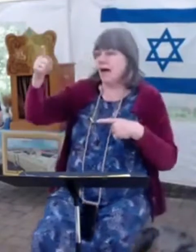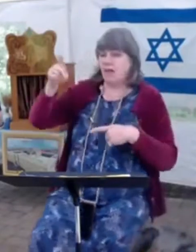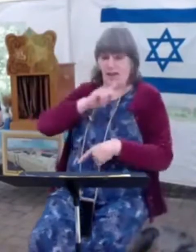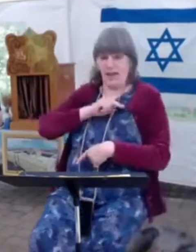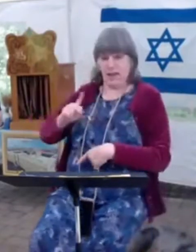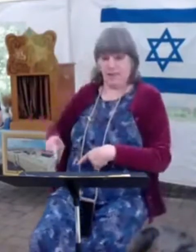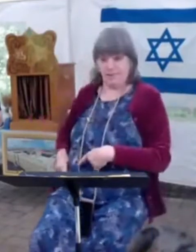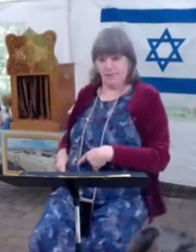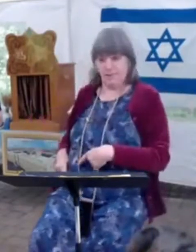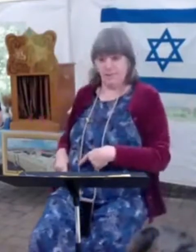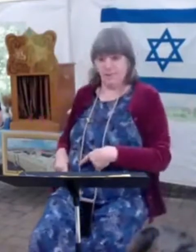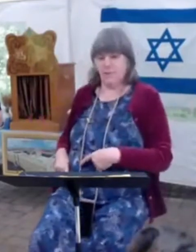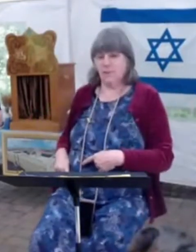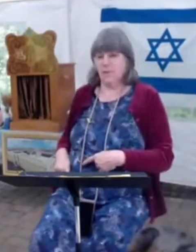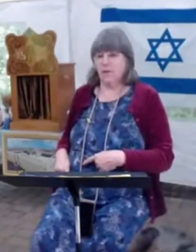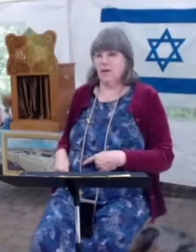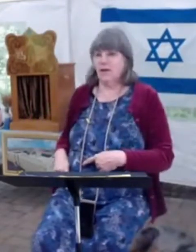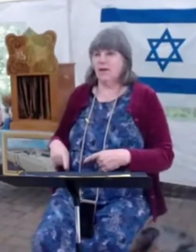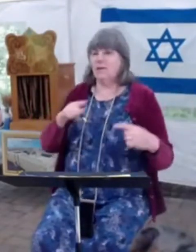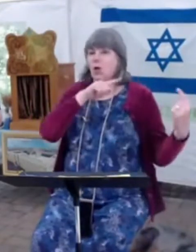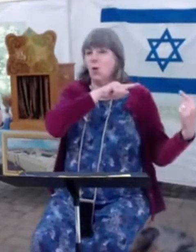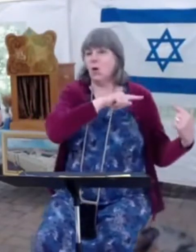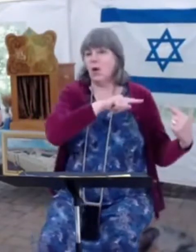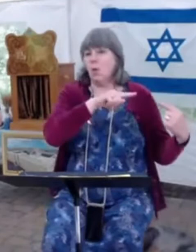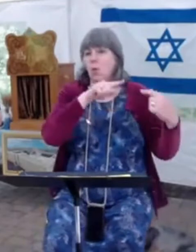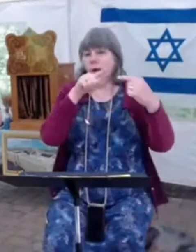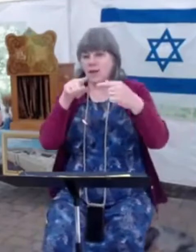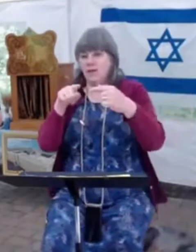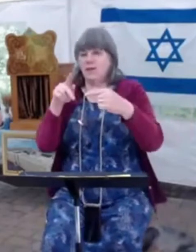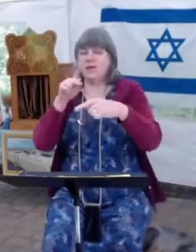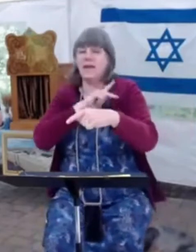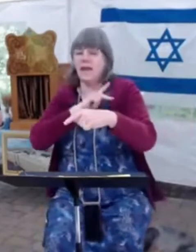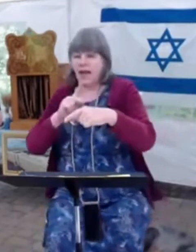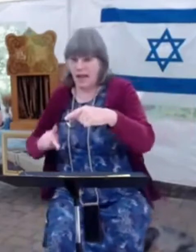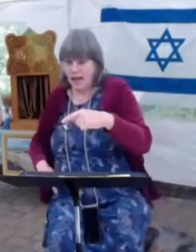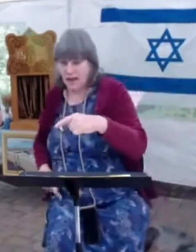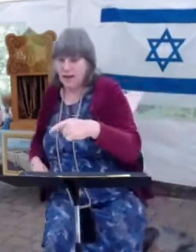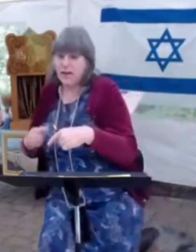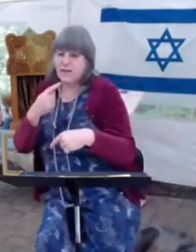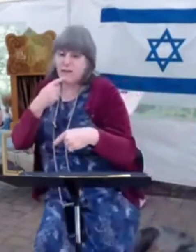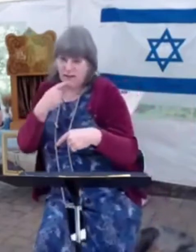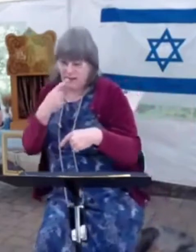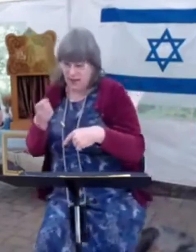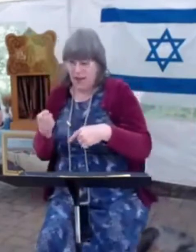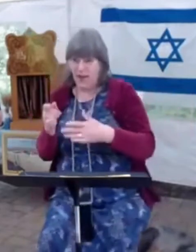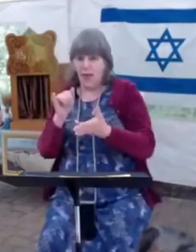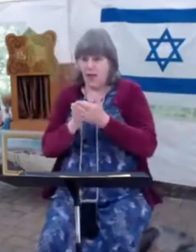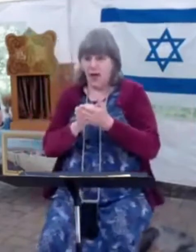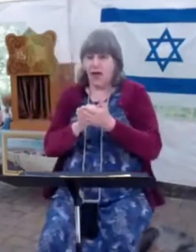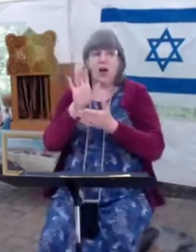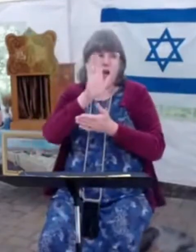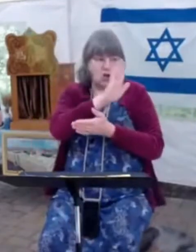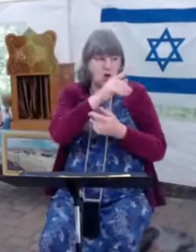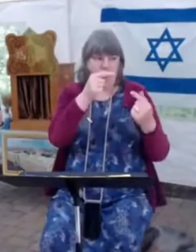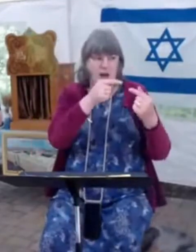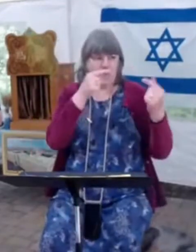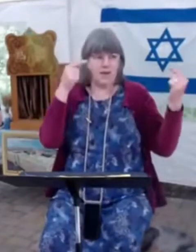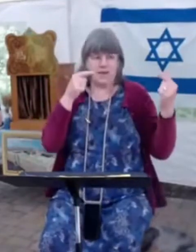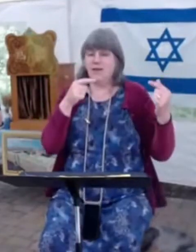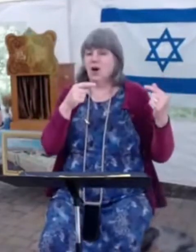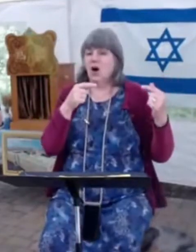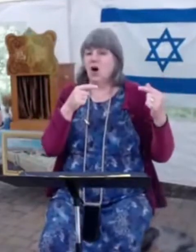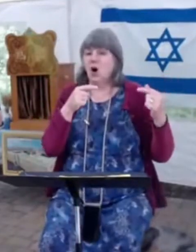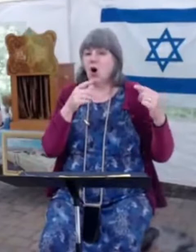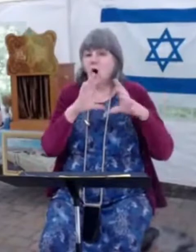household. Do you see the word Besorah, gospel, in there? I wrote the Hebrew, and it's in the Hebrew